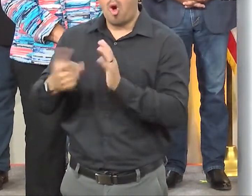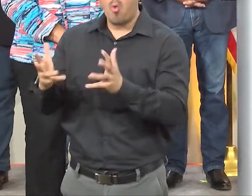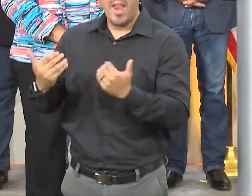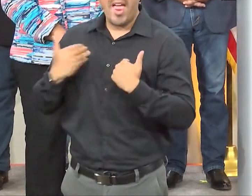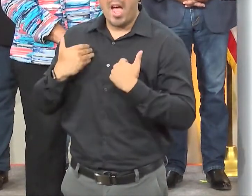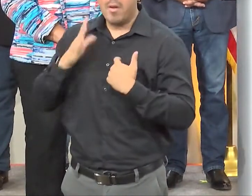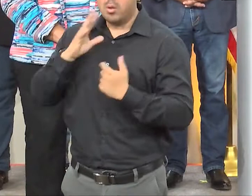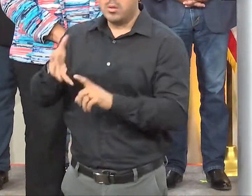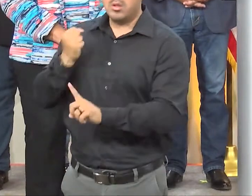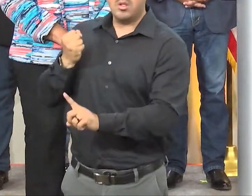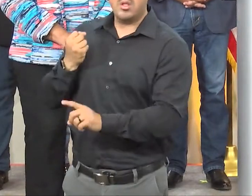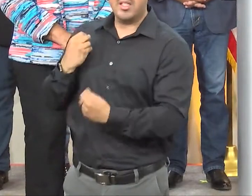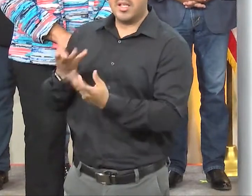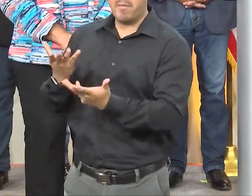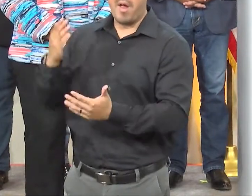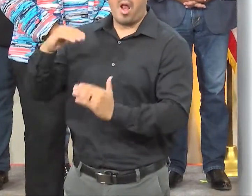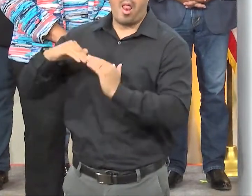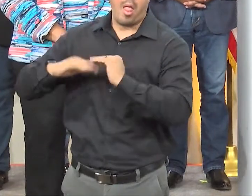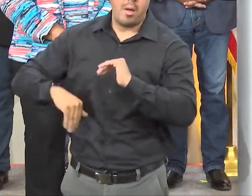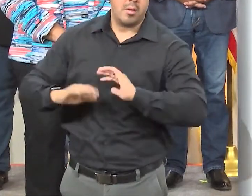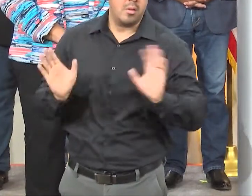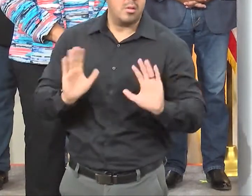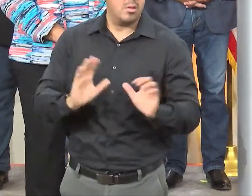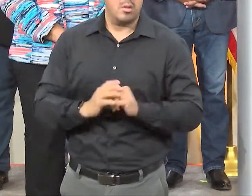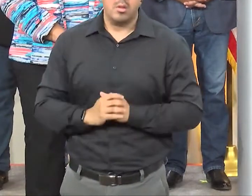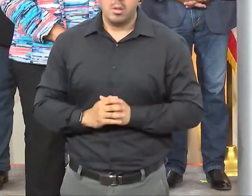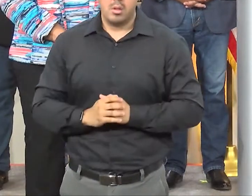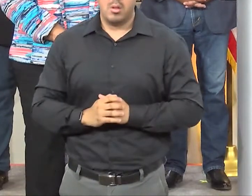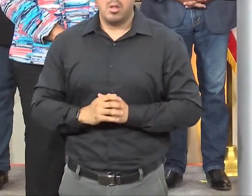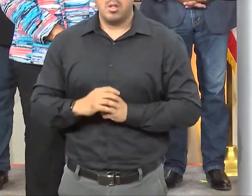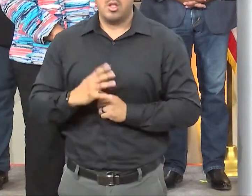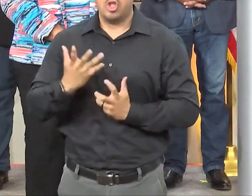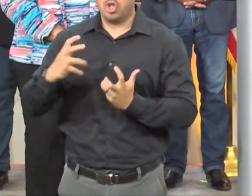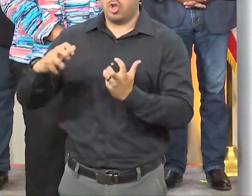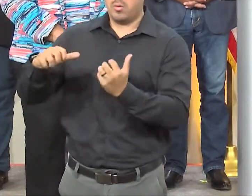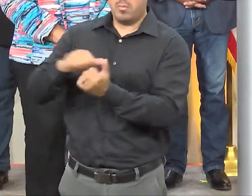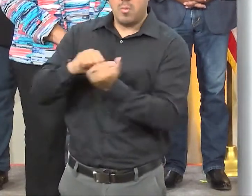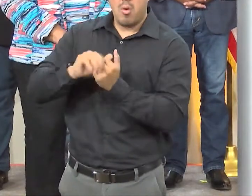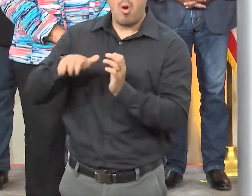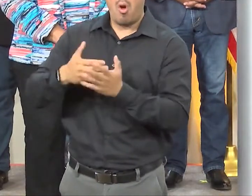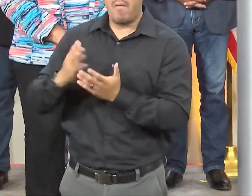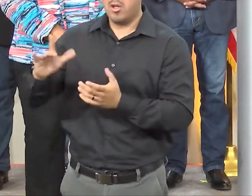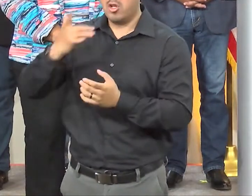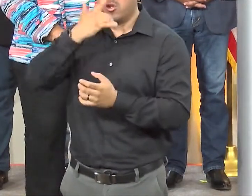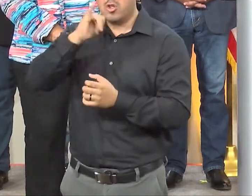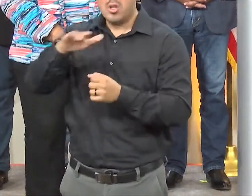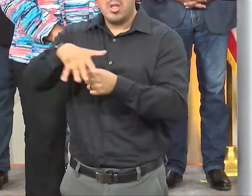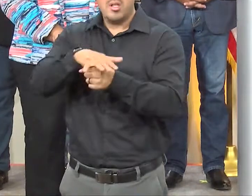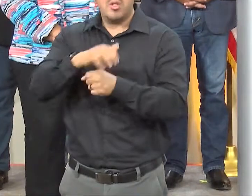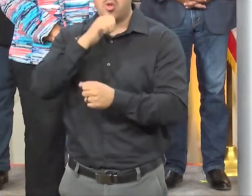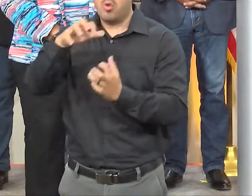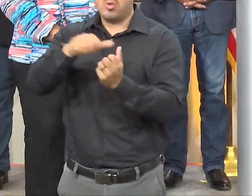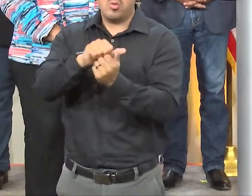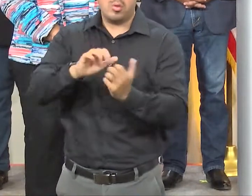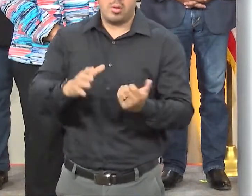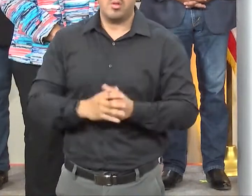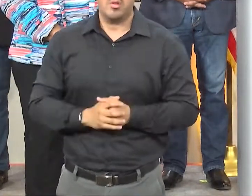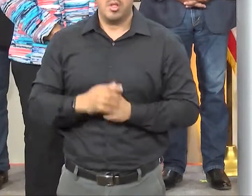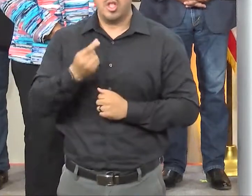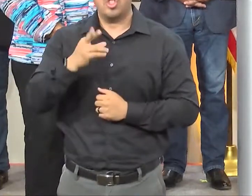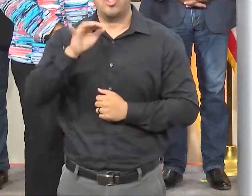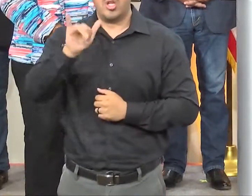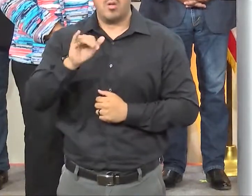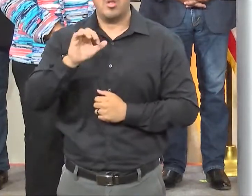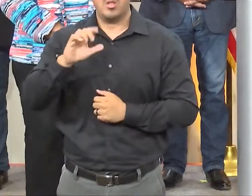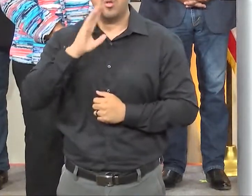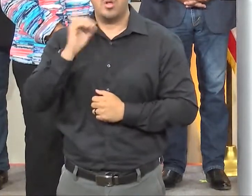them less. And then just destroy the whole makeup and look of their neighborhood. Justin Robinson from the Urban League. And I also